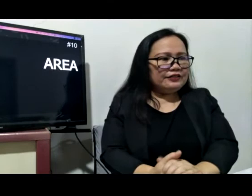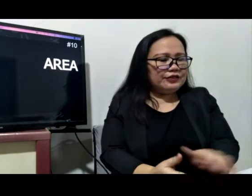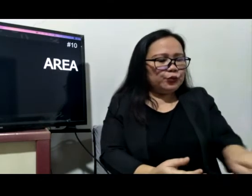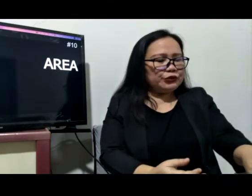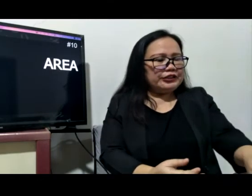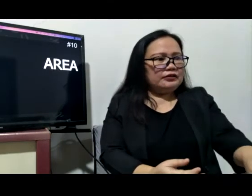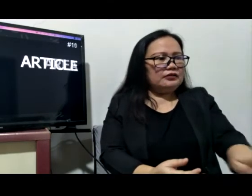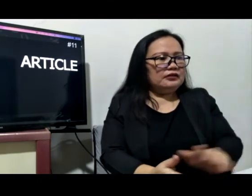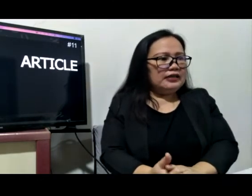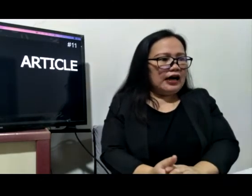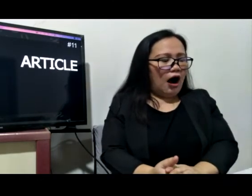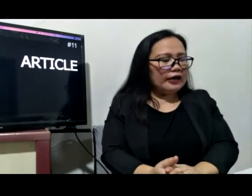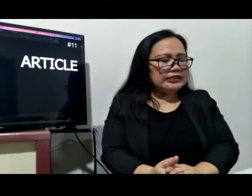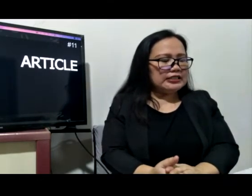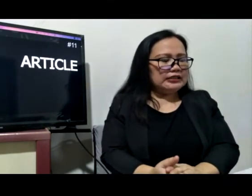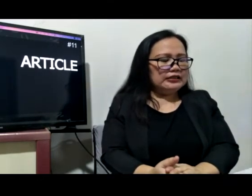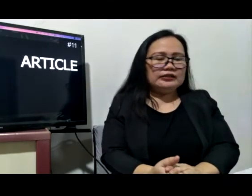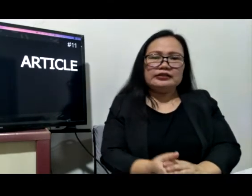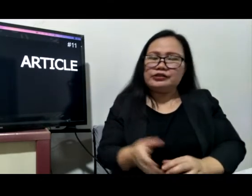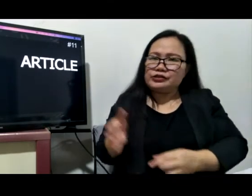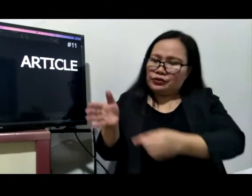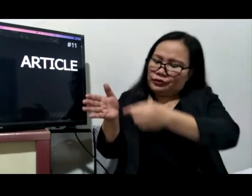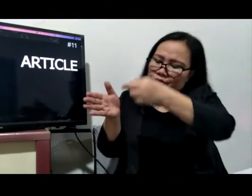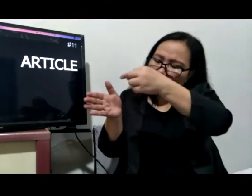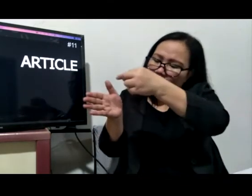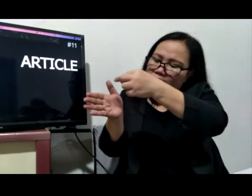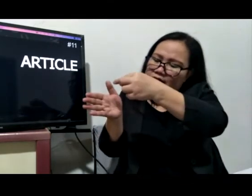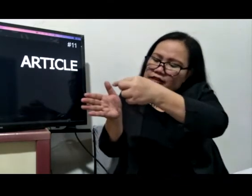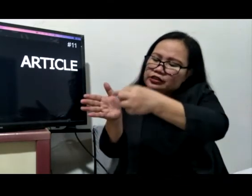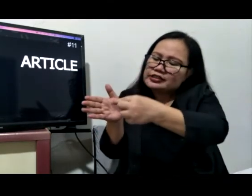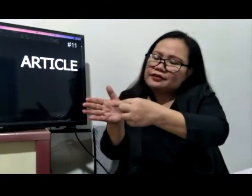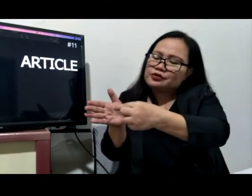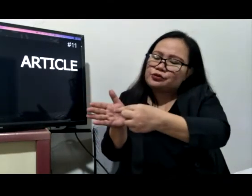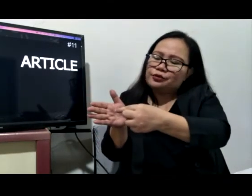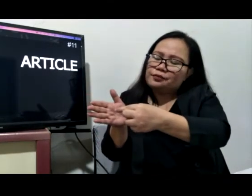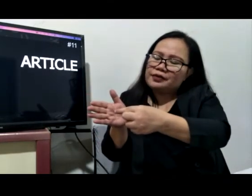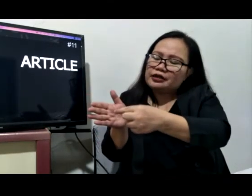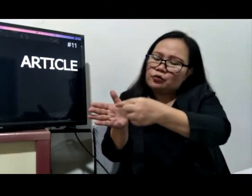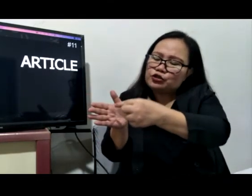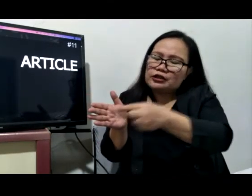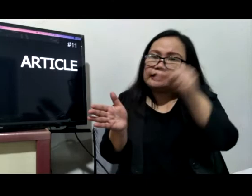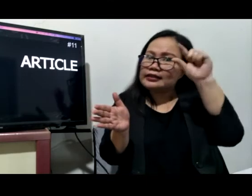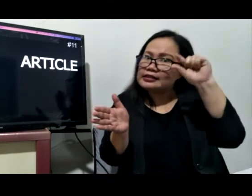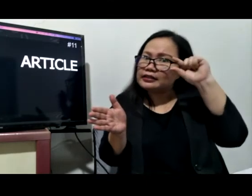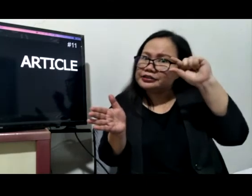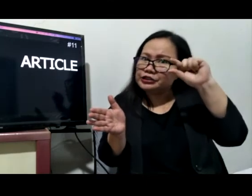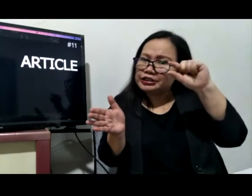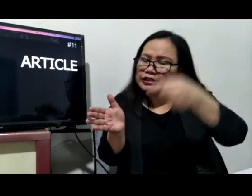11th word, article. So just have to make a motion like this. Letter G,